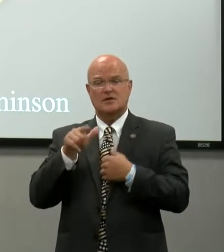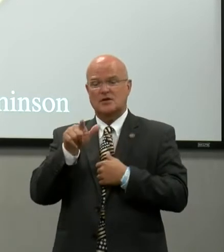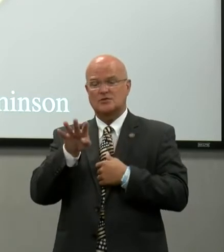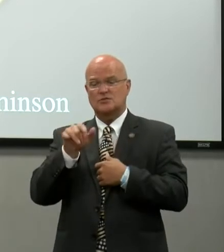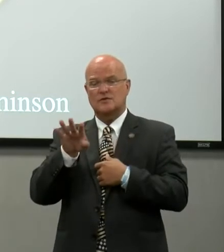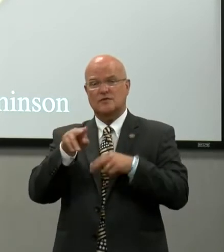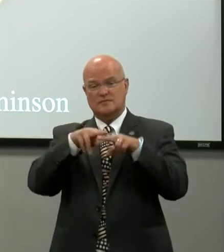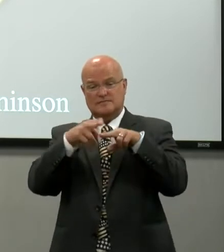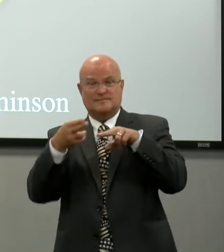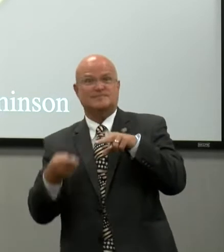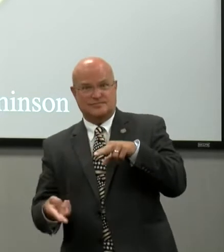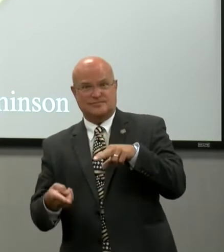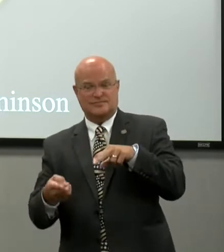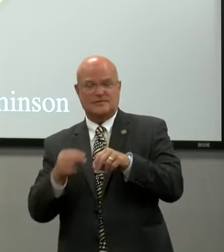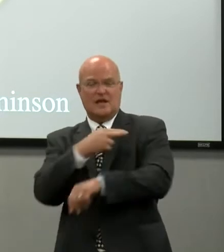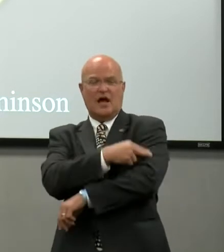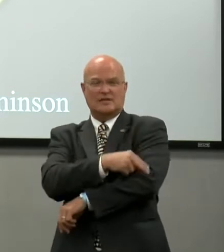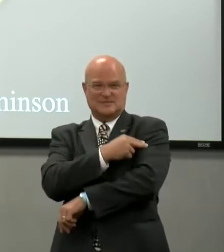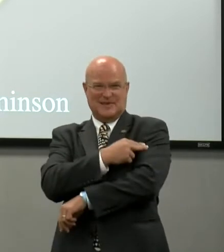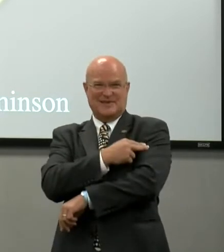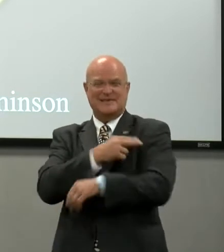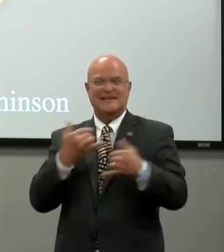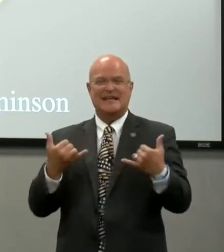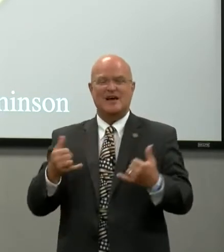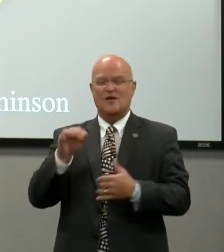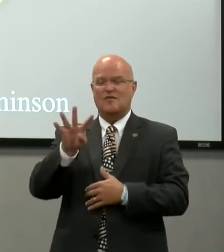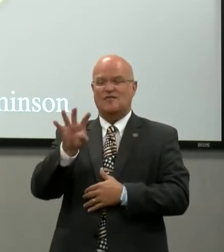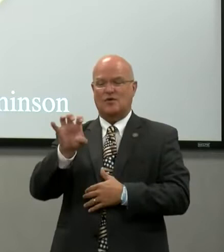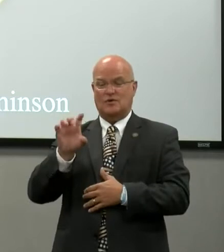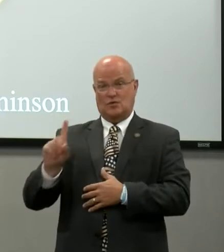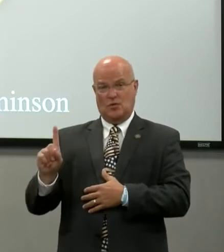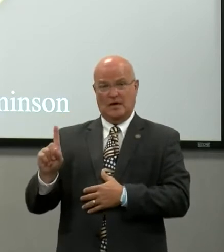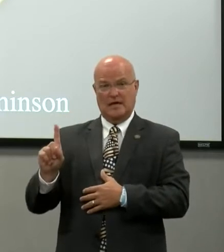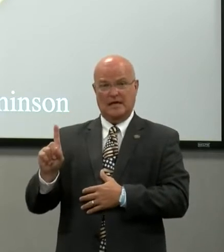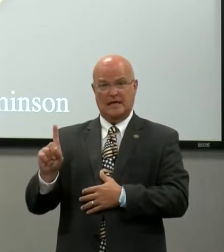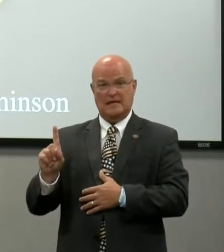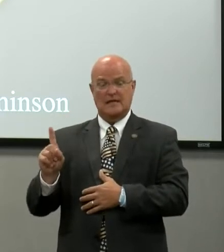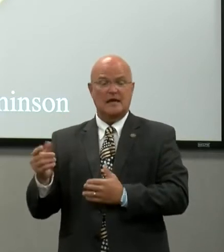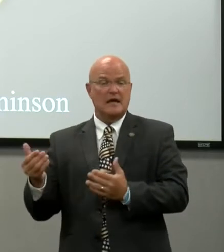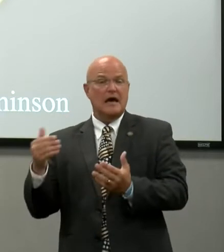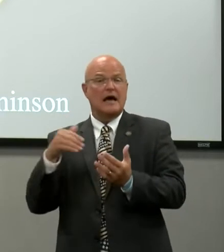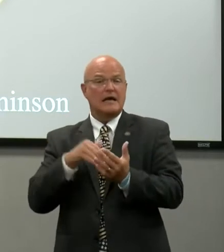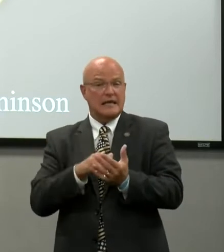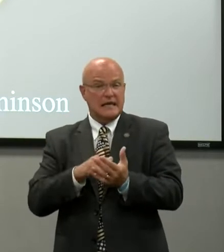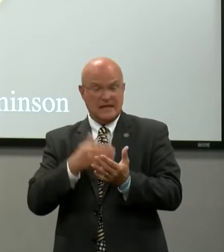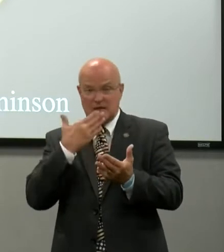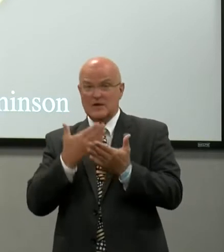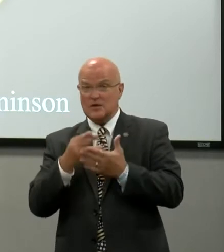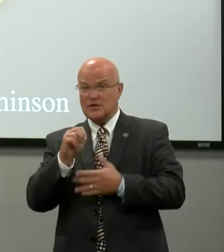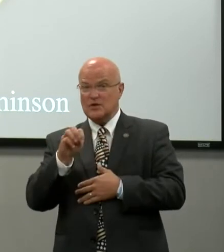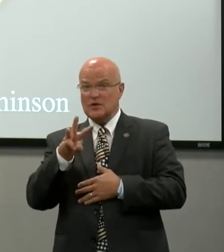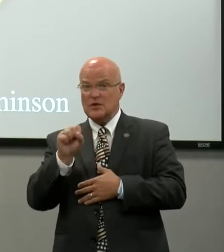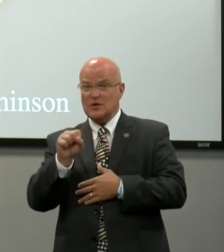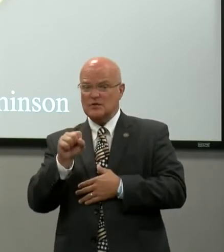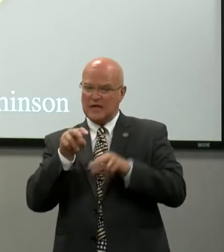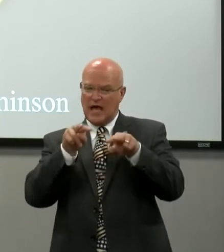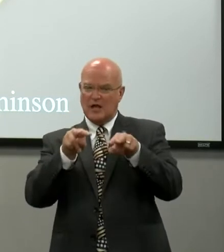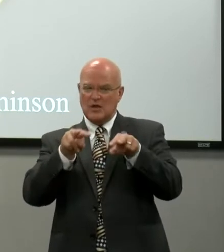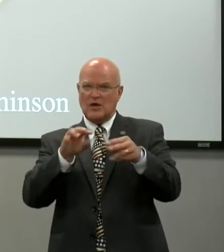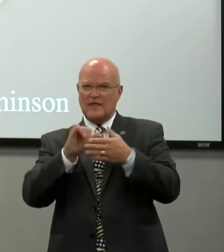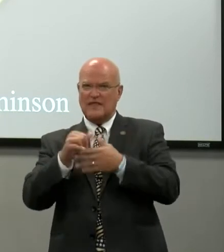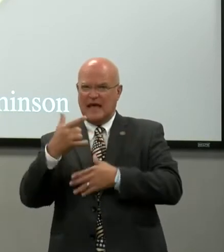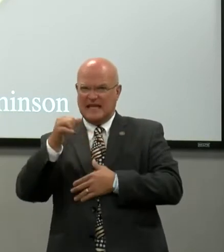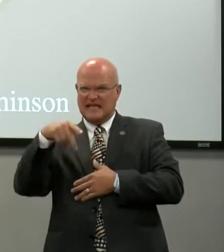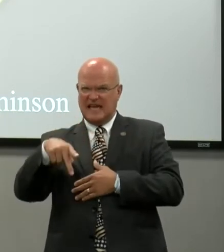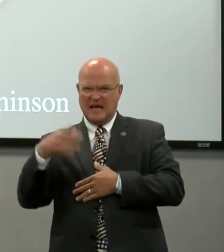24 fewer that are hospitalized. That brings us to 401, which again is really good news. I look at that gap from